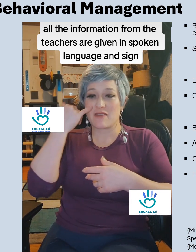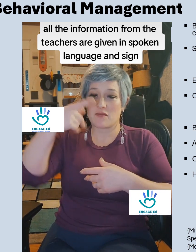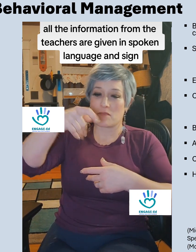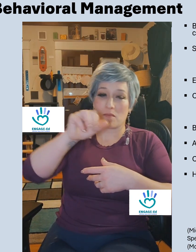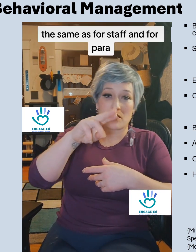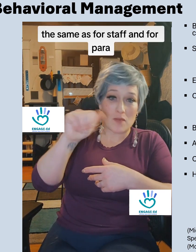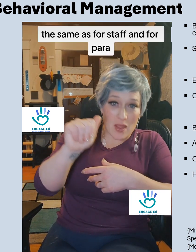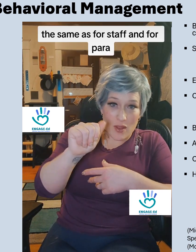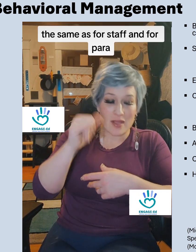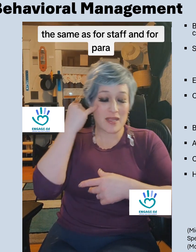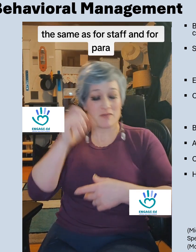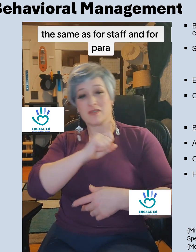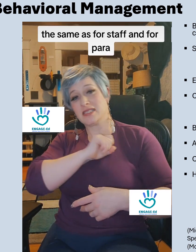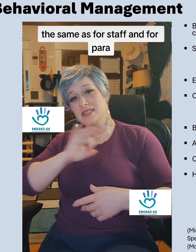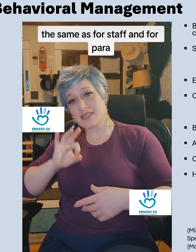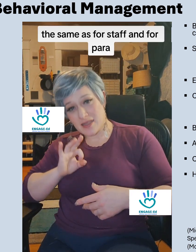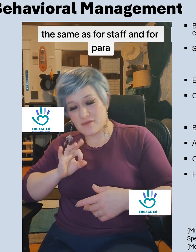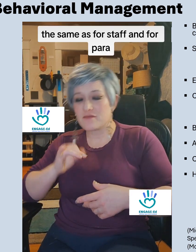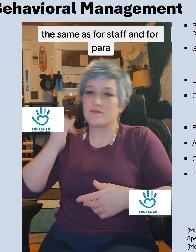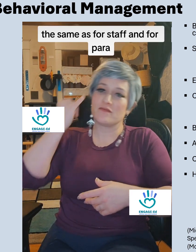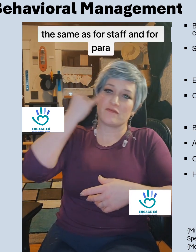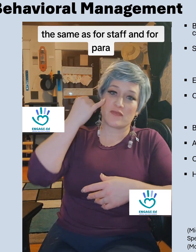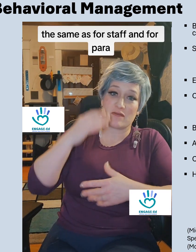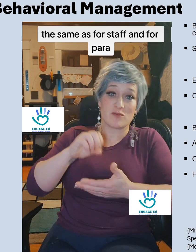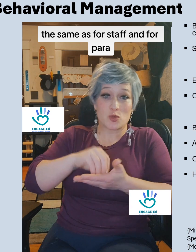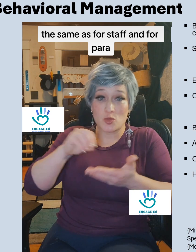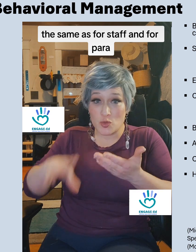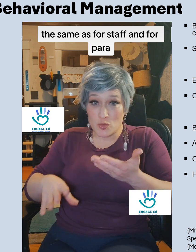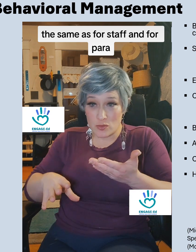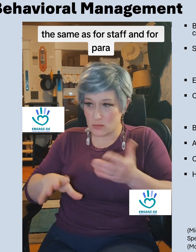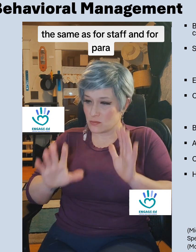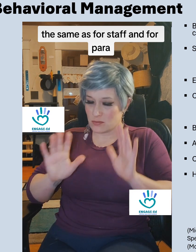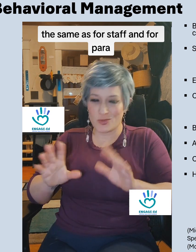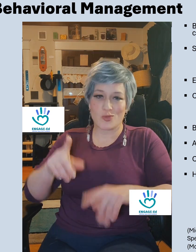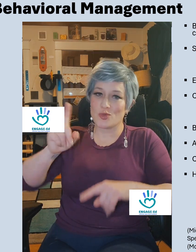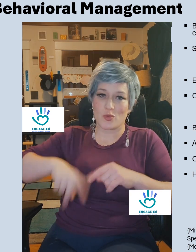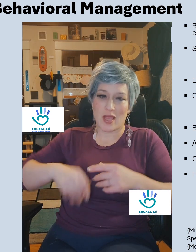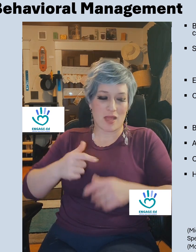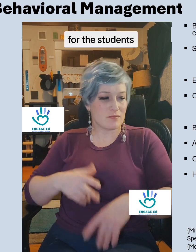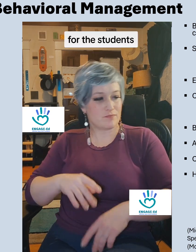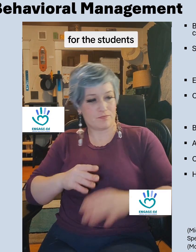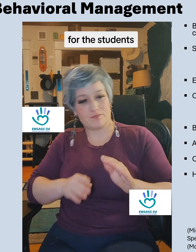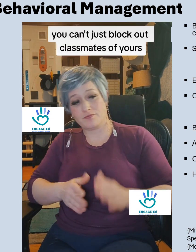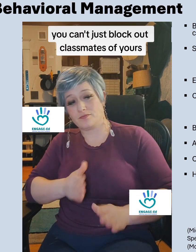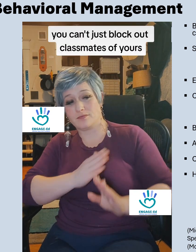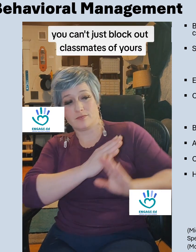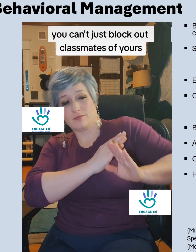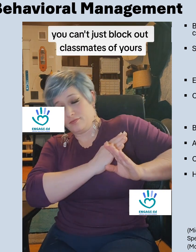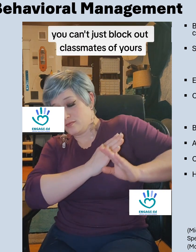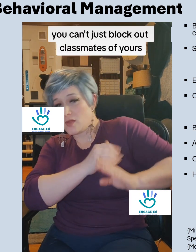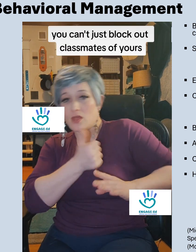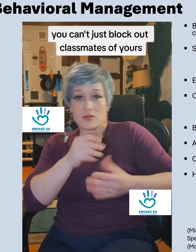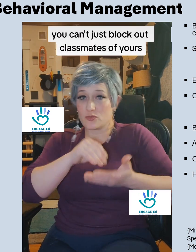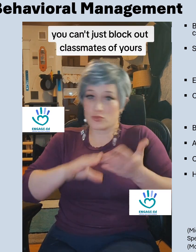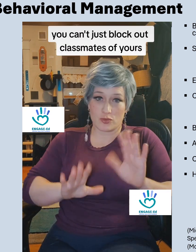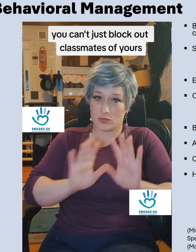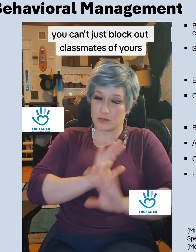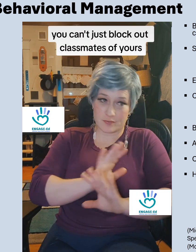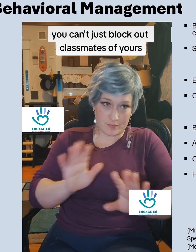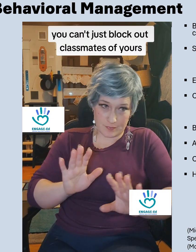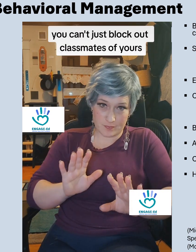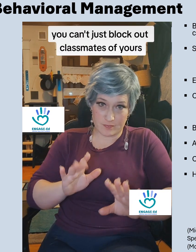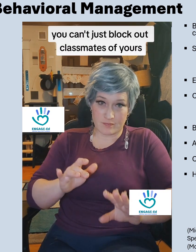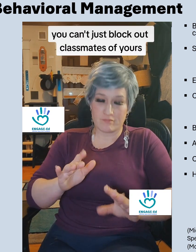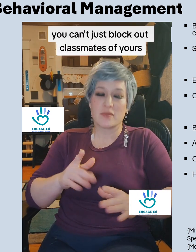sign, the same as for staff and for para for the students. You can't just block